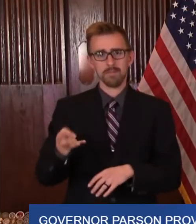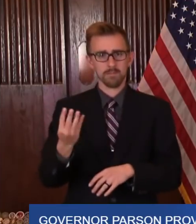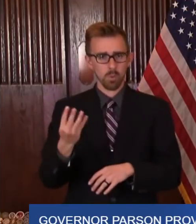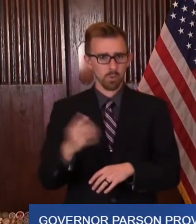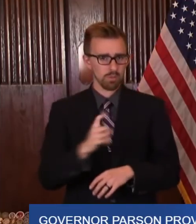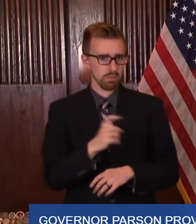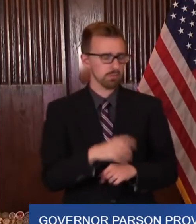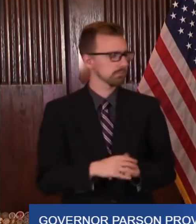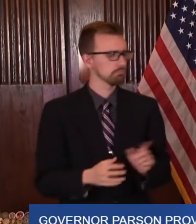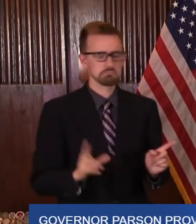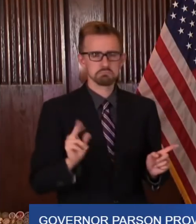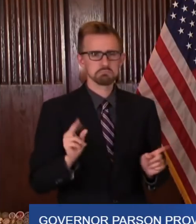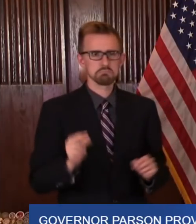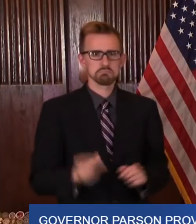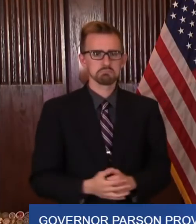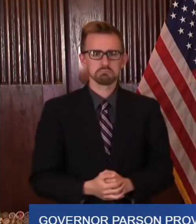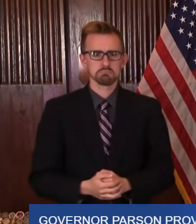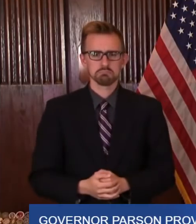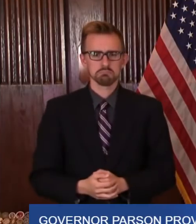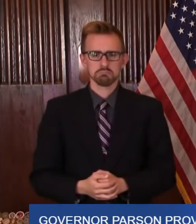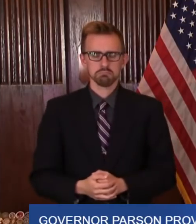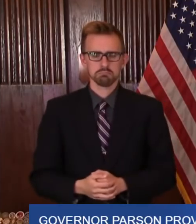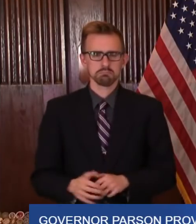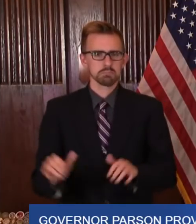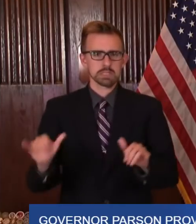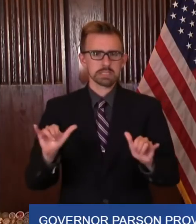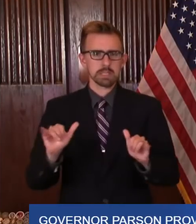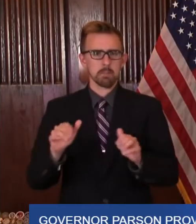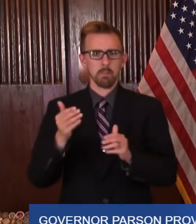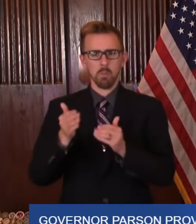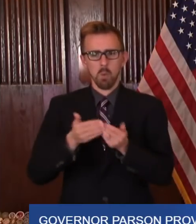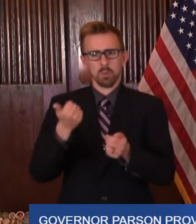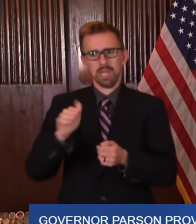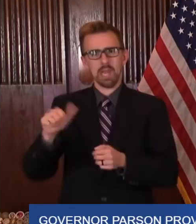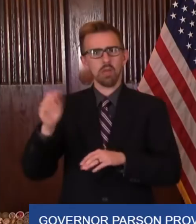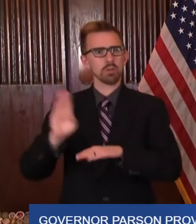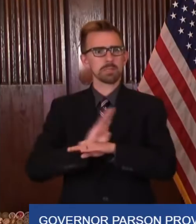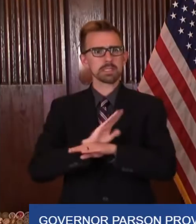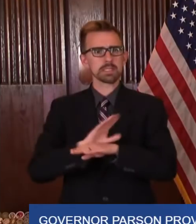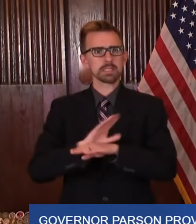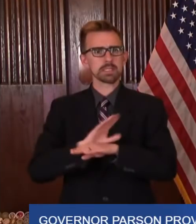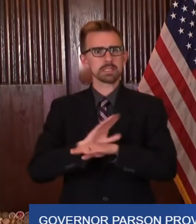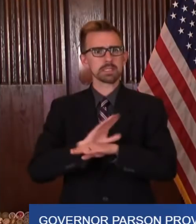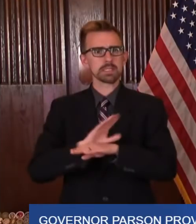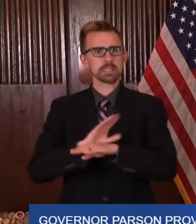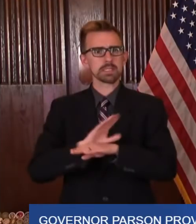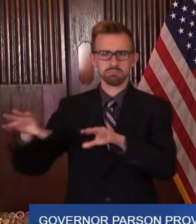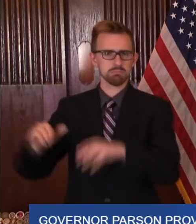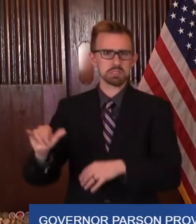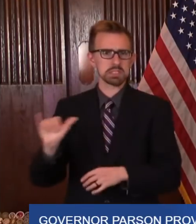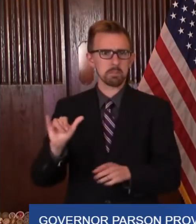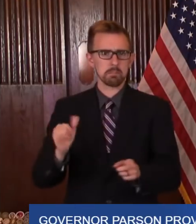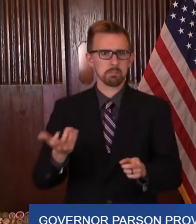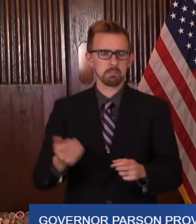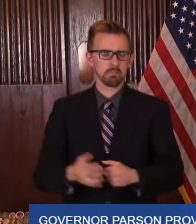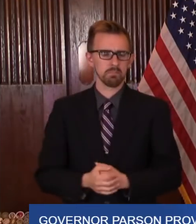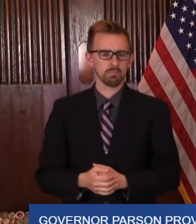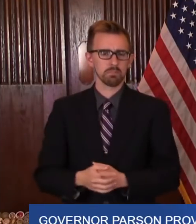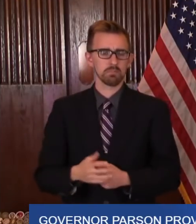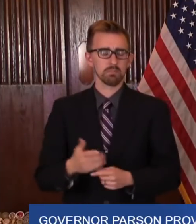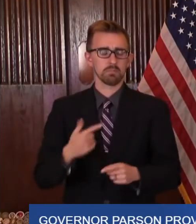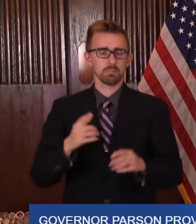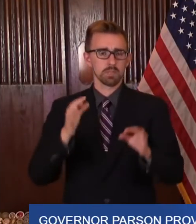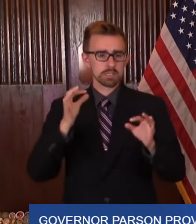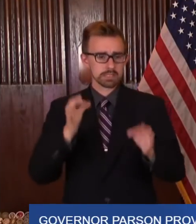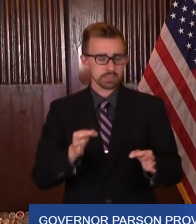not. They're no different than any other institution that would be out there that might have an outbreak. The big judgment call to make on